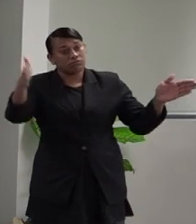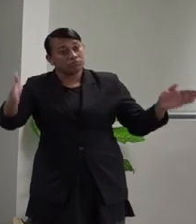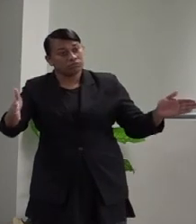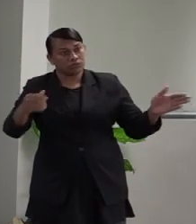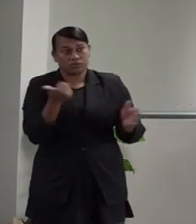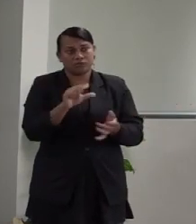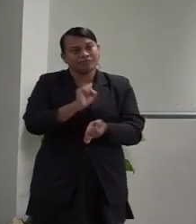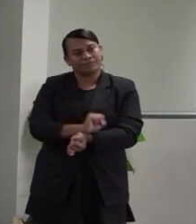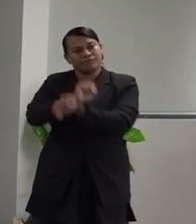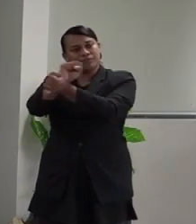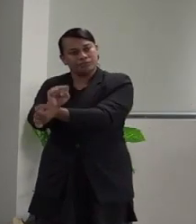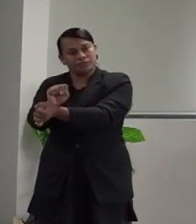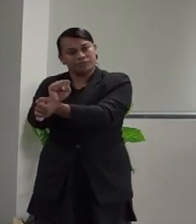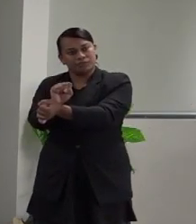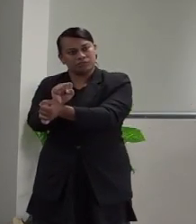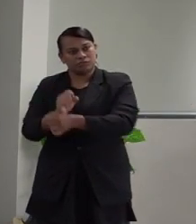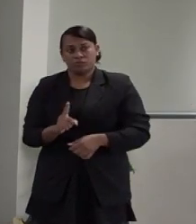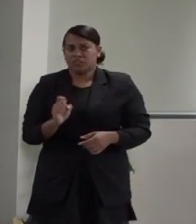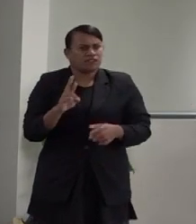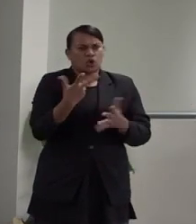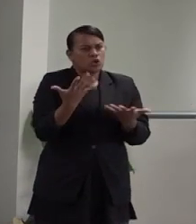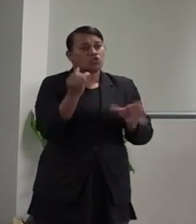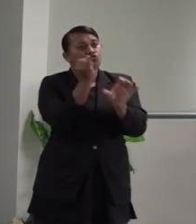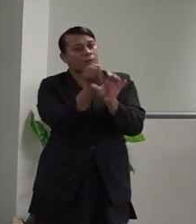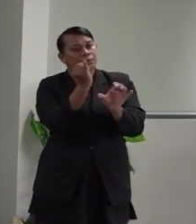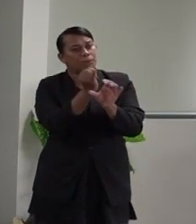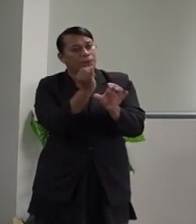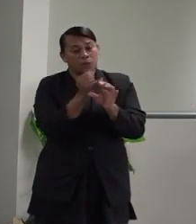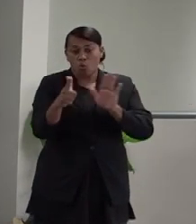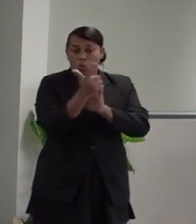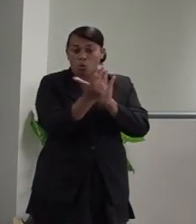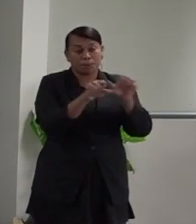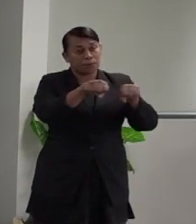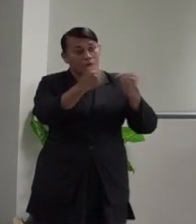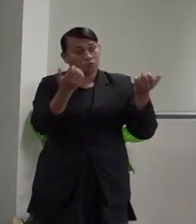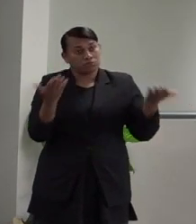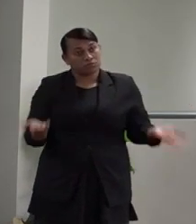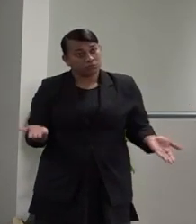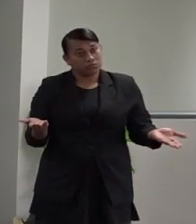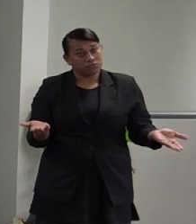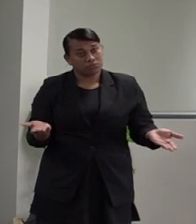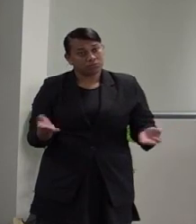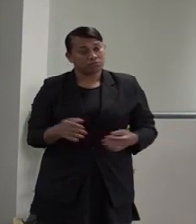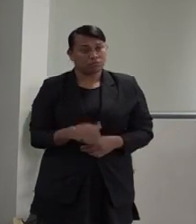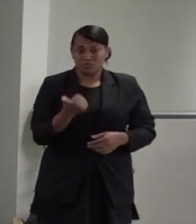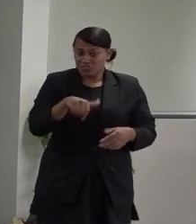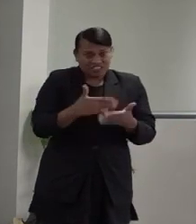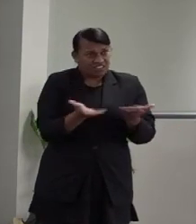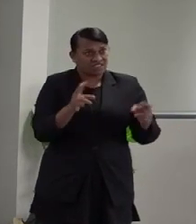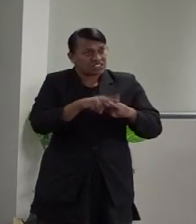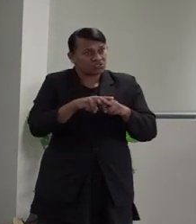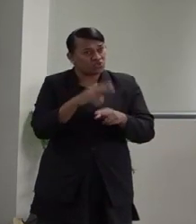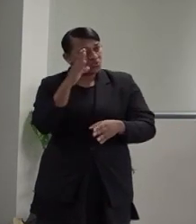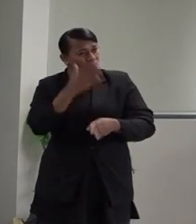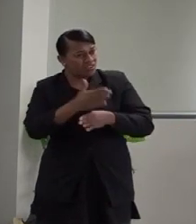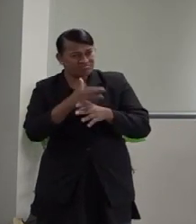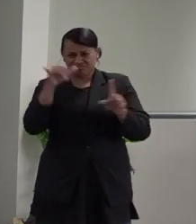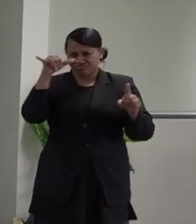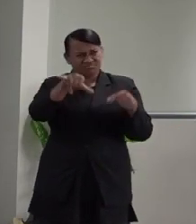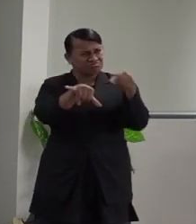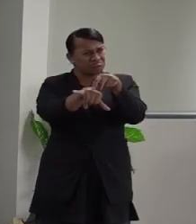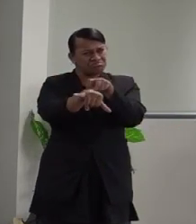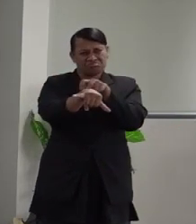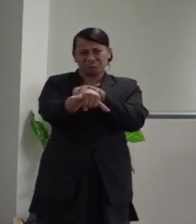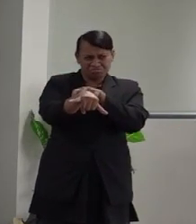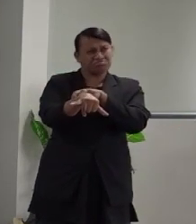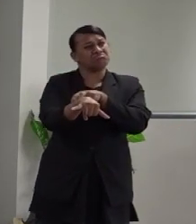for violating the law? In Fiji, being a flight attendant is a highly competitive job. Hundreds, if